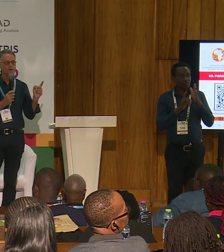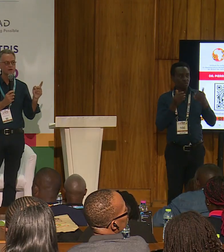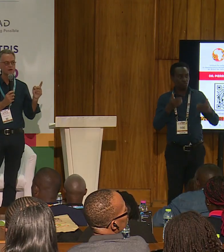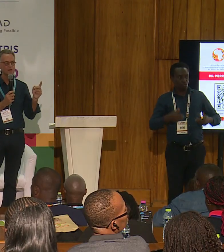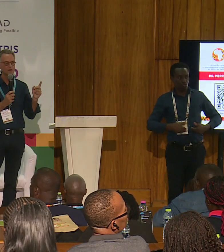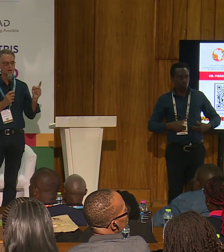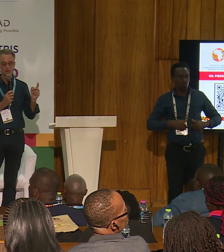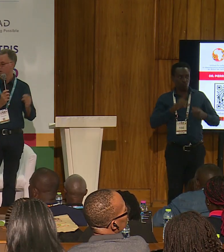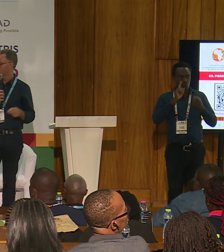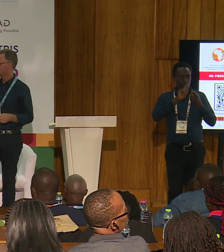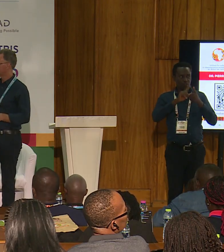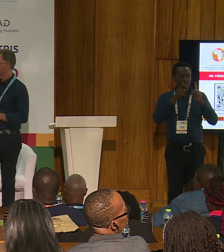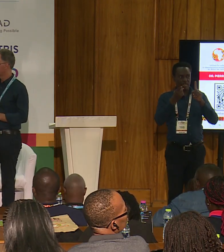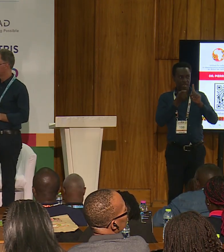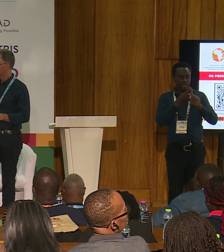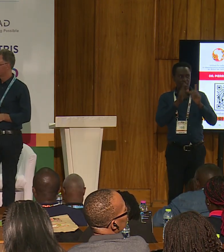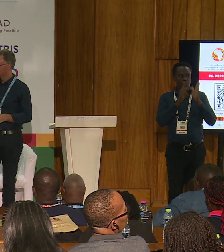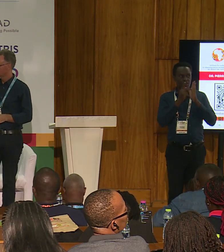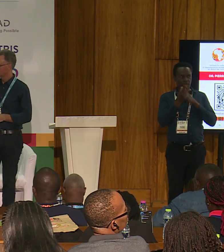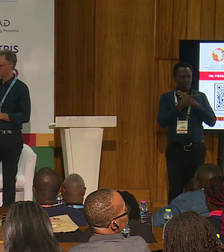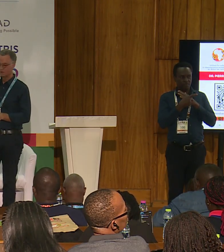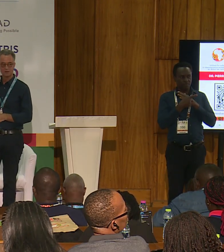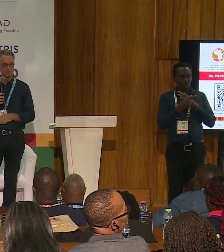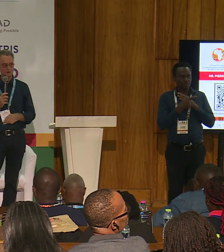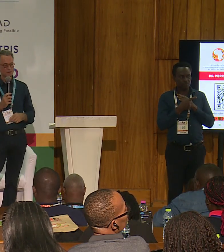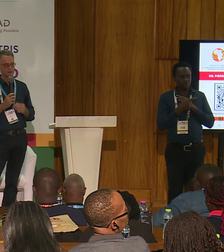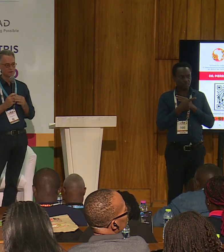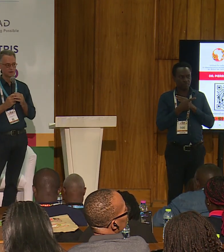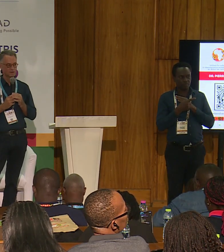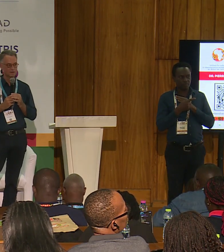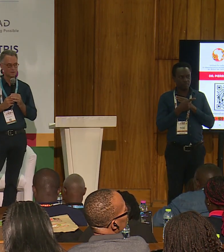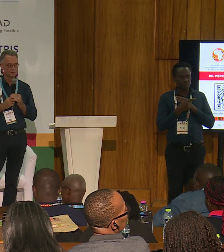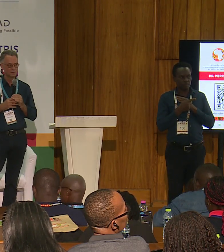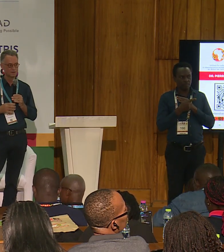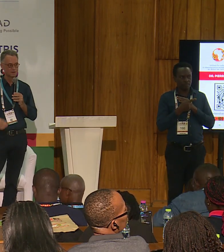youth-friendly booklet, let me check what it's called. Living?